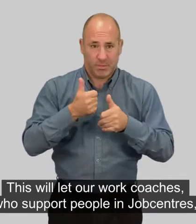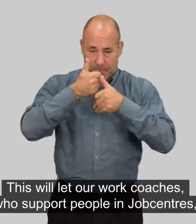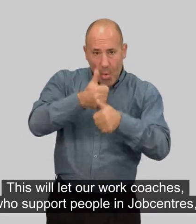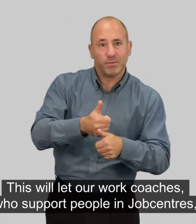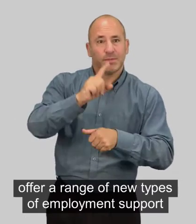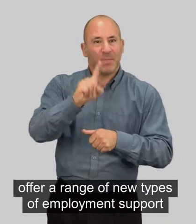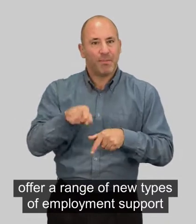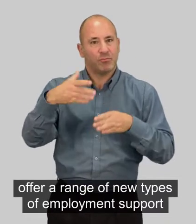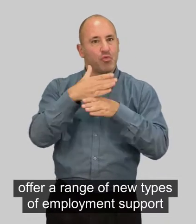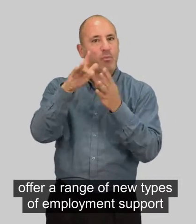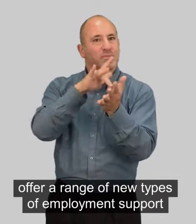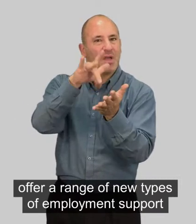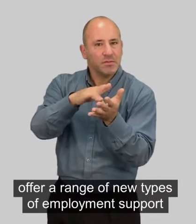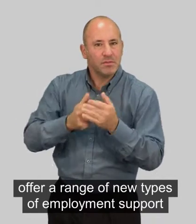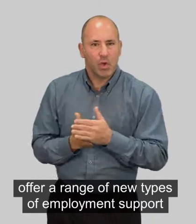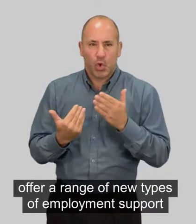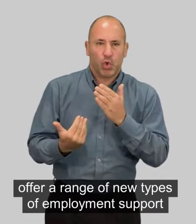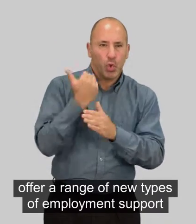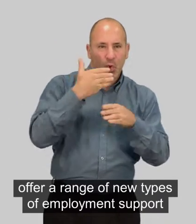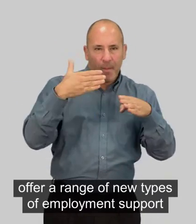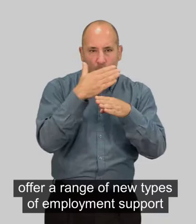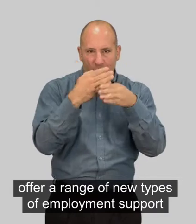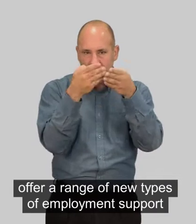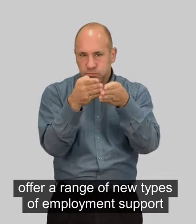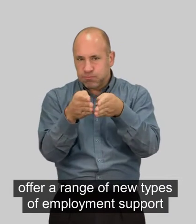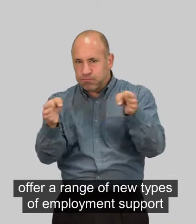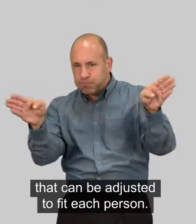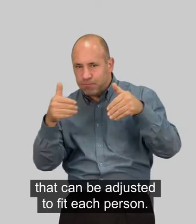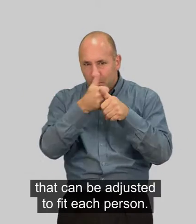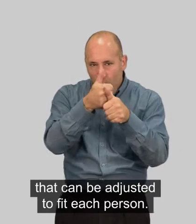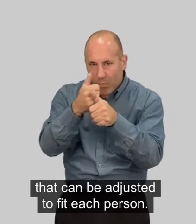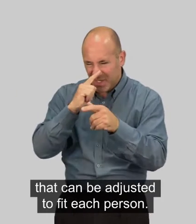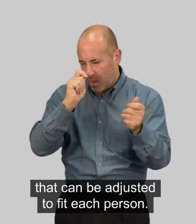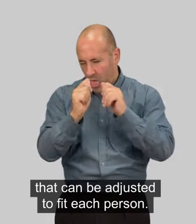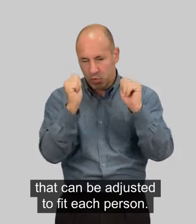centres, offer a range of new types of employment support that can be adjusted to fit each person.